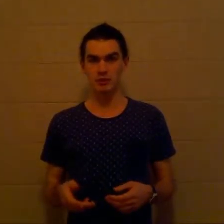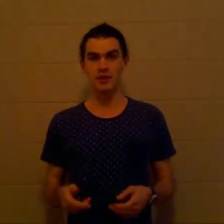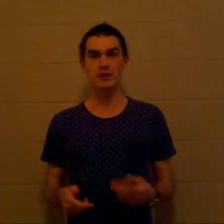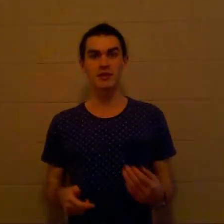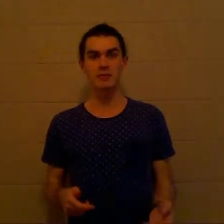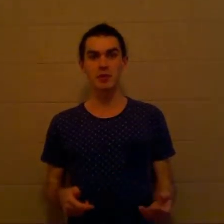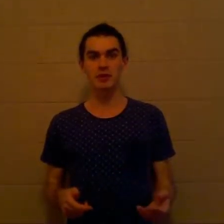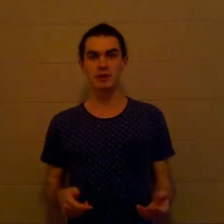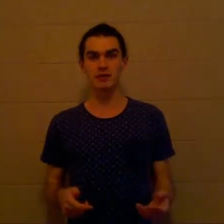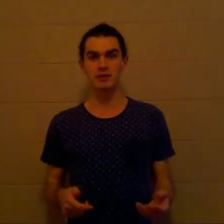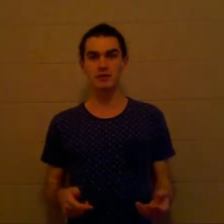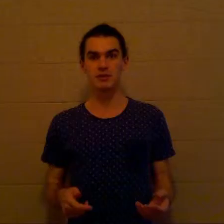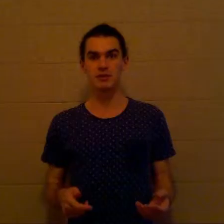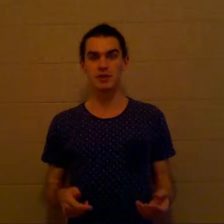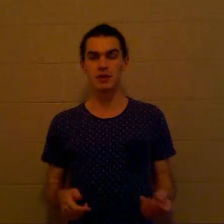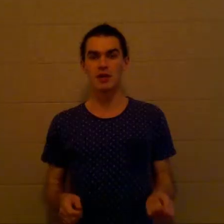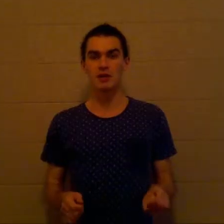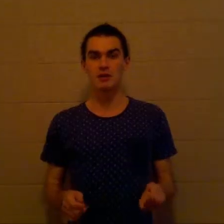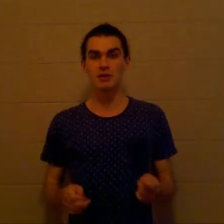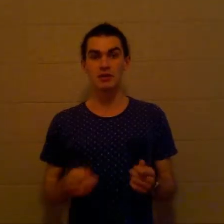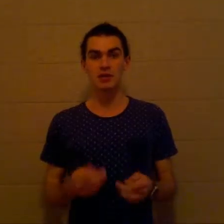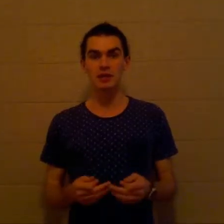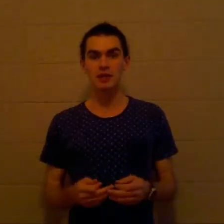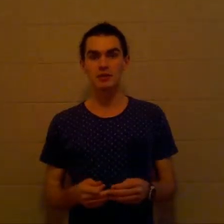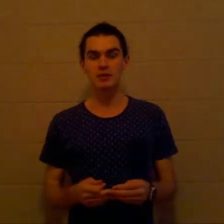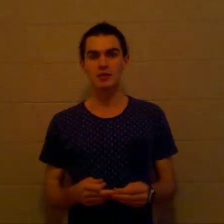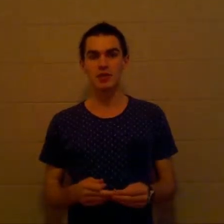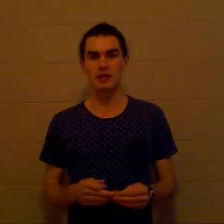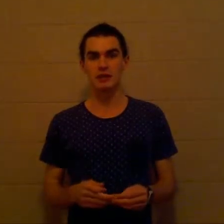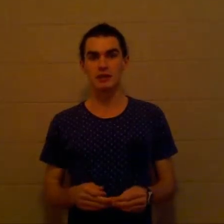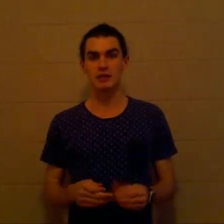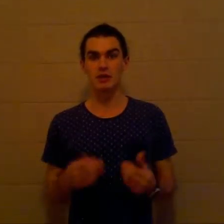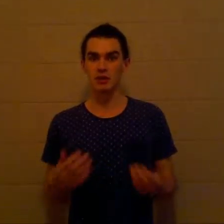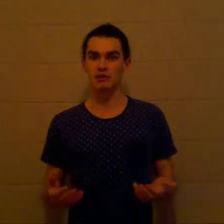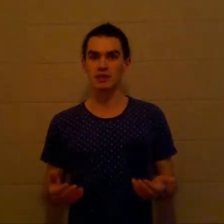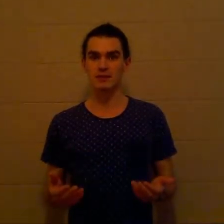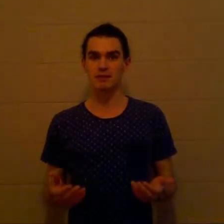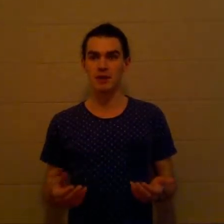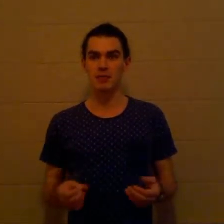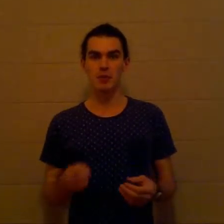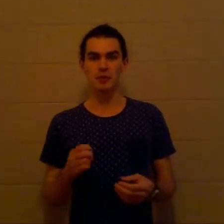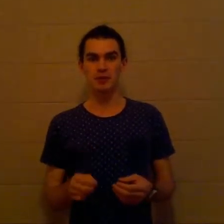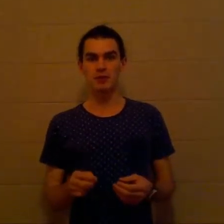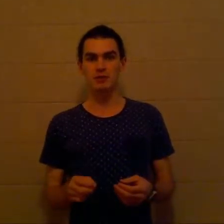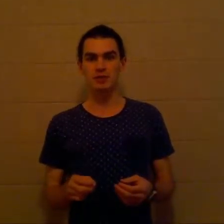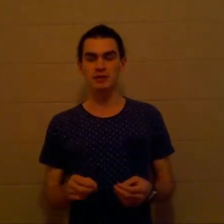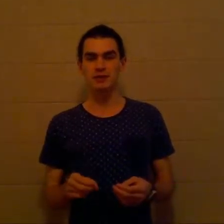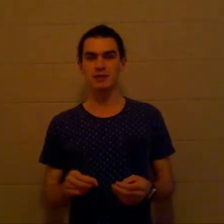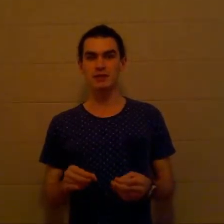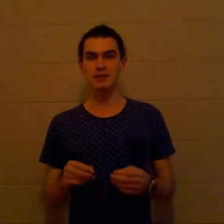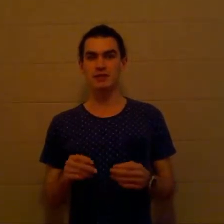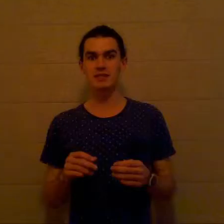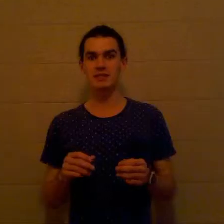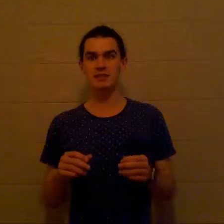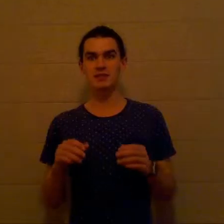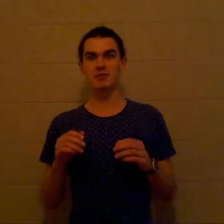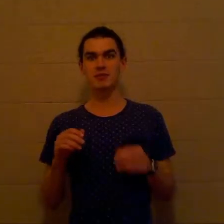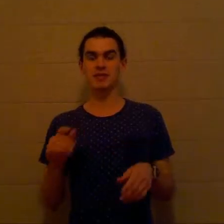than there are spoken languages. So the sign language in Australia is Auslan, but within Auslan there exists different